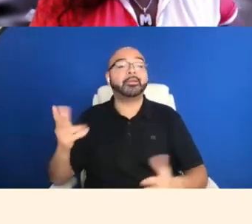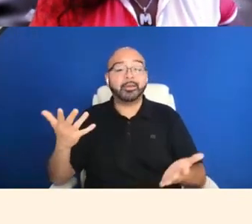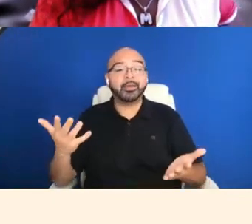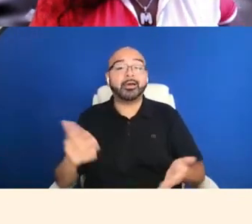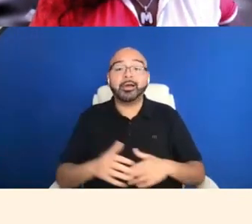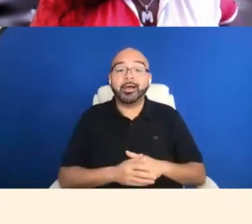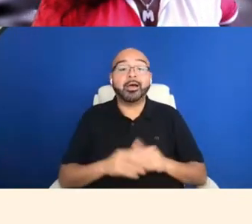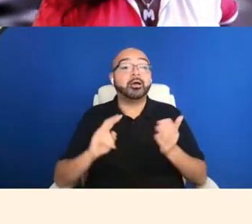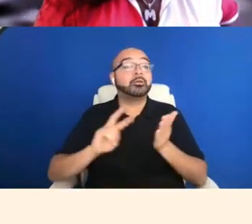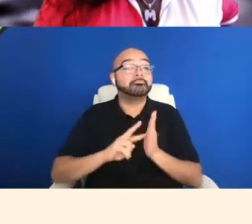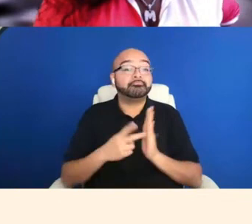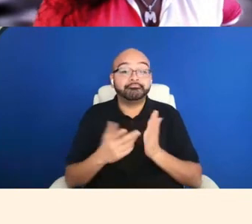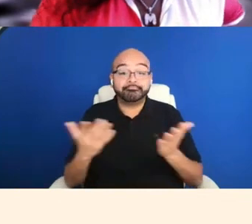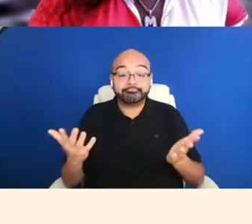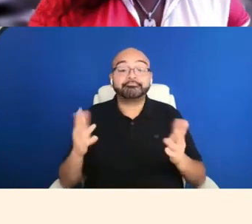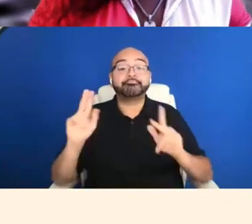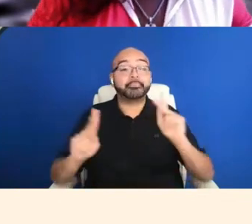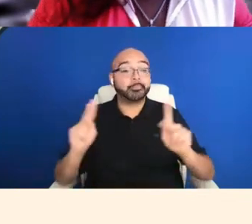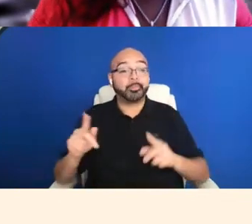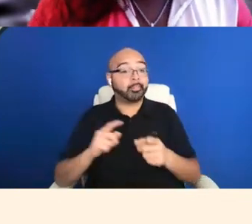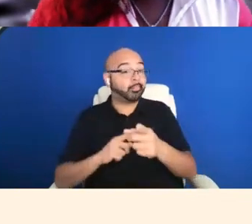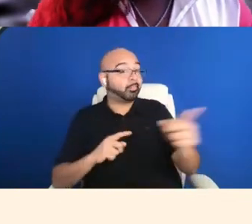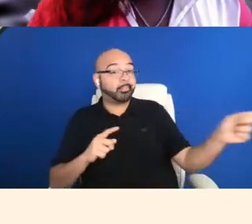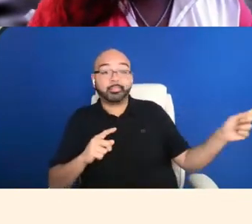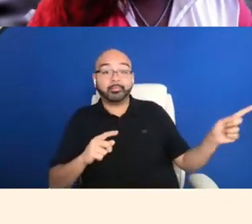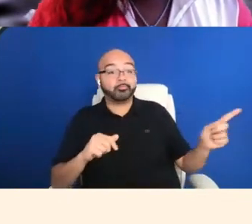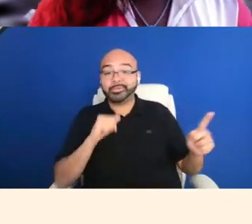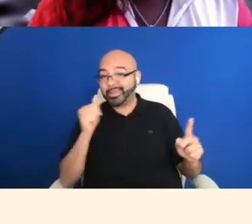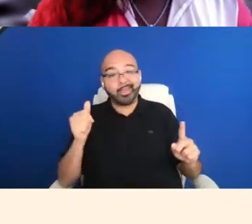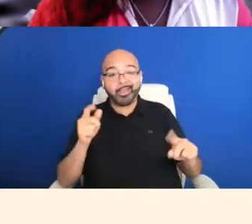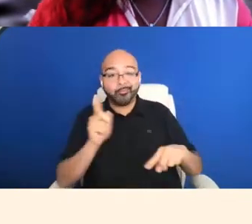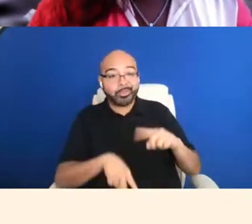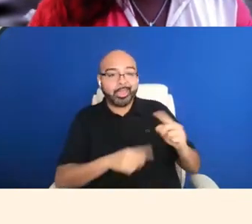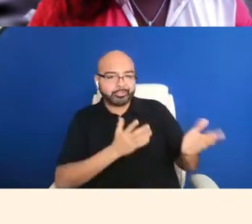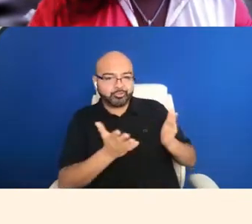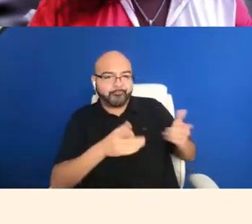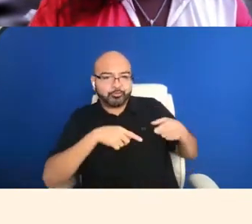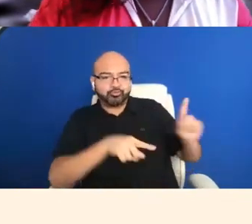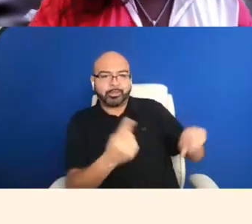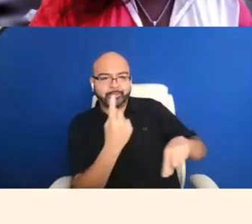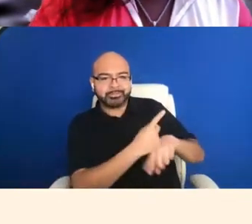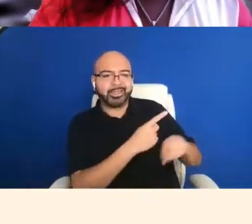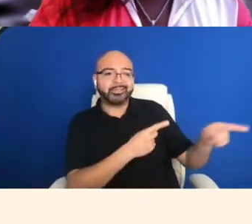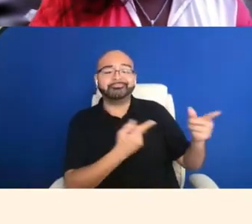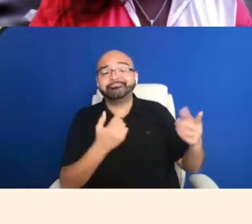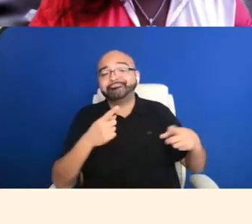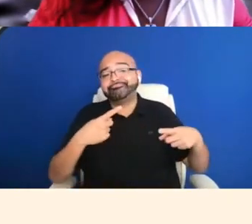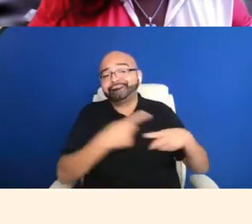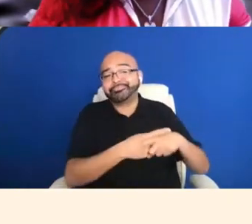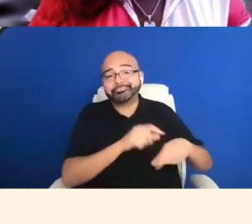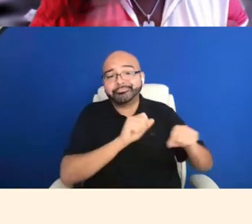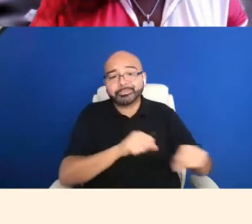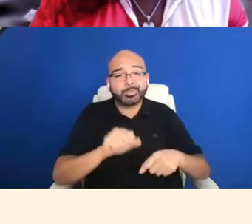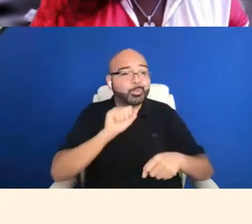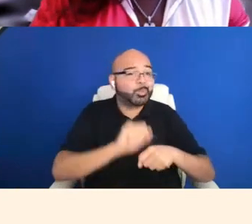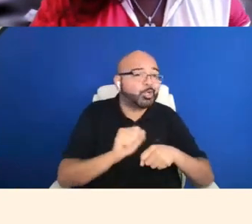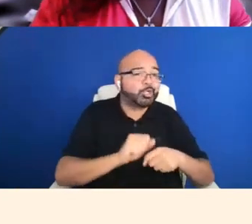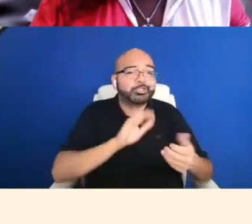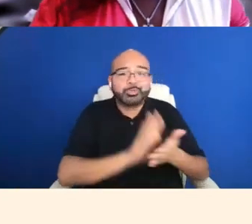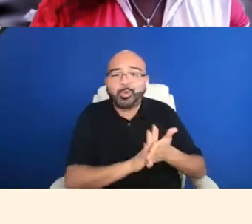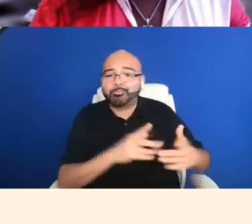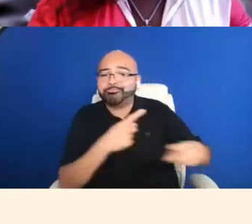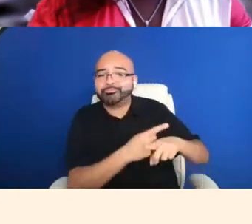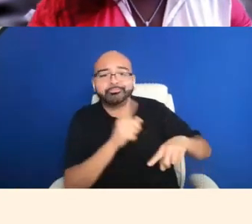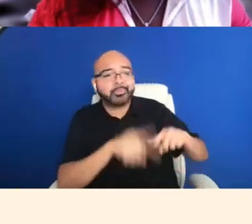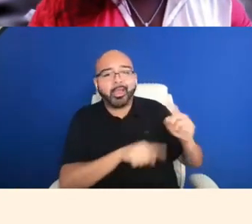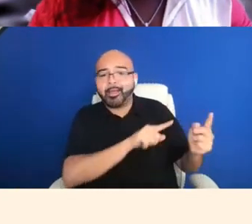the people that we do not reach during the day, they could be at work, they could be in school, whatever it is that they're doing